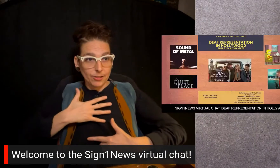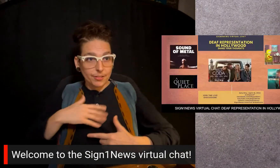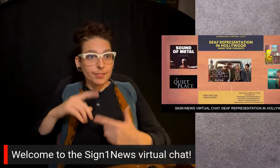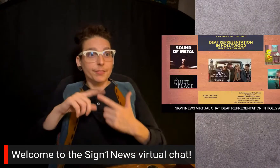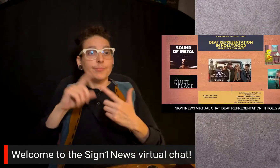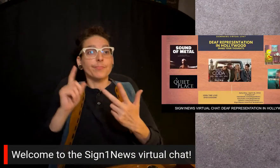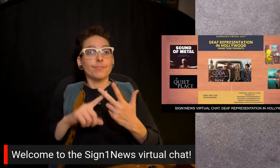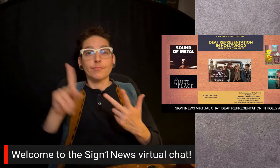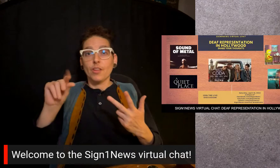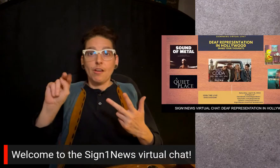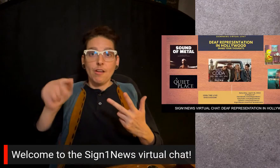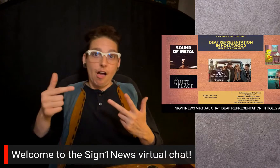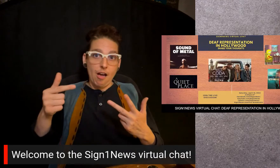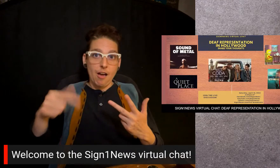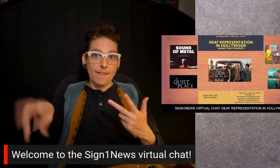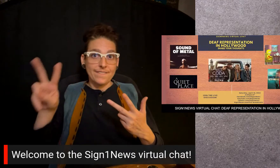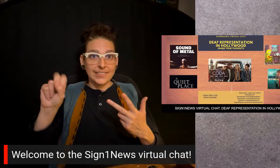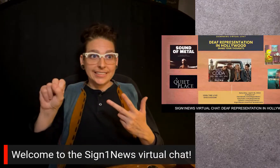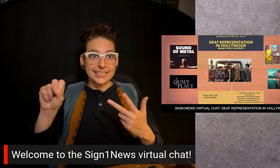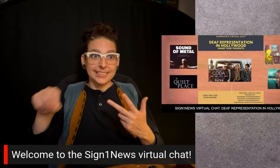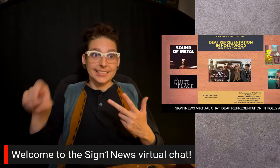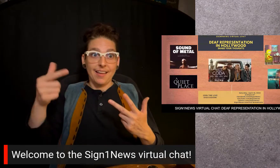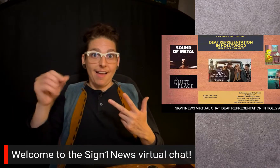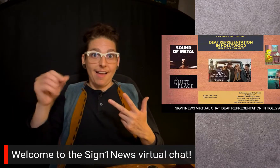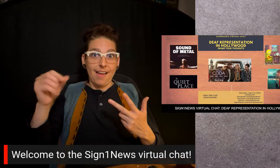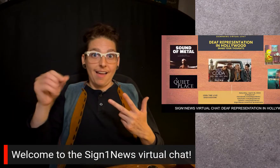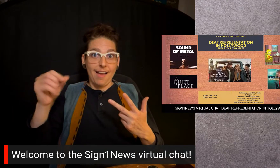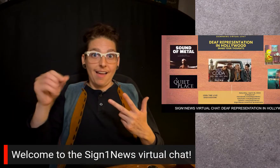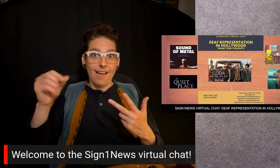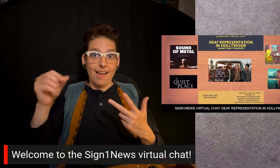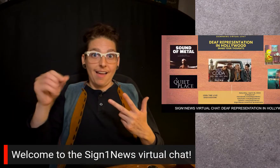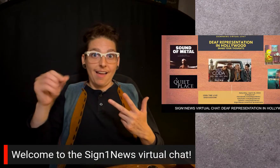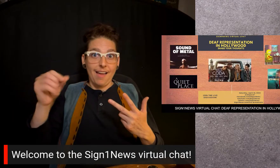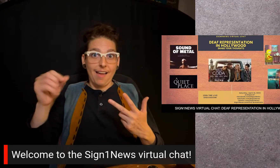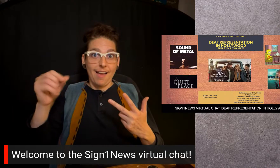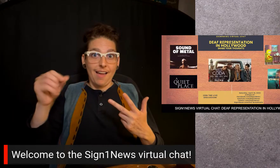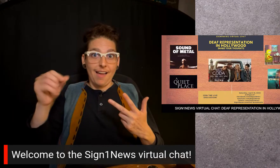of Metal, Godzilla versus Kong,